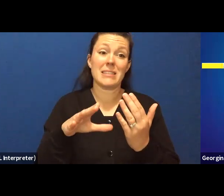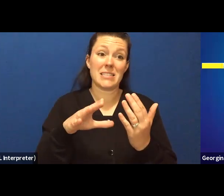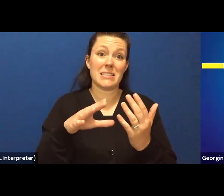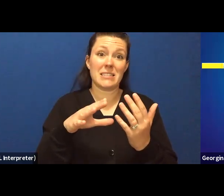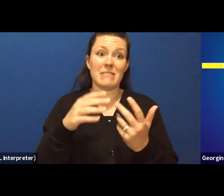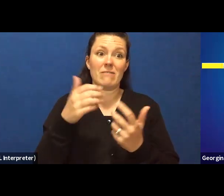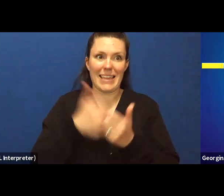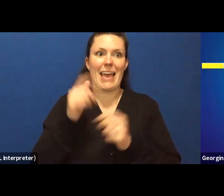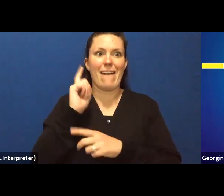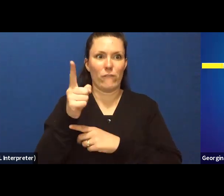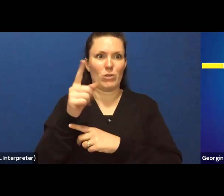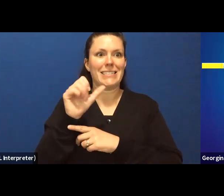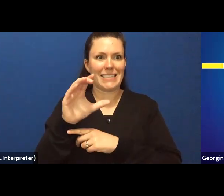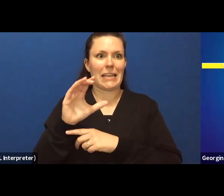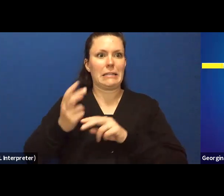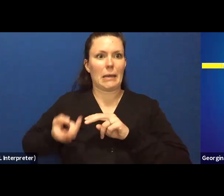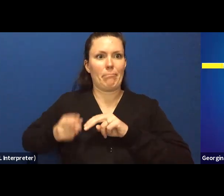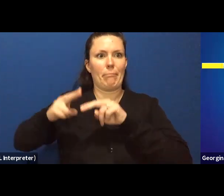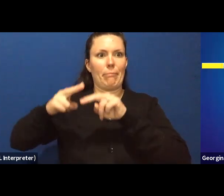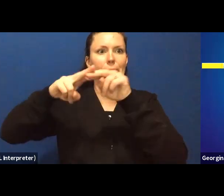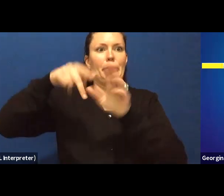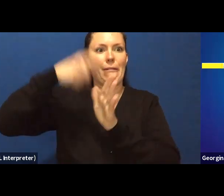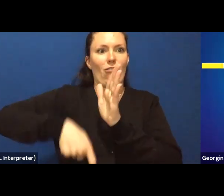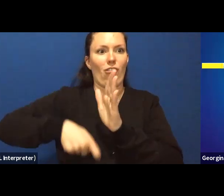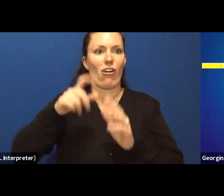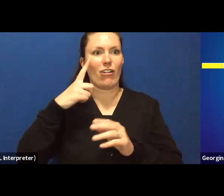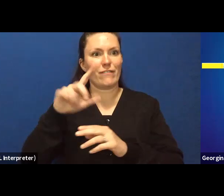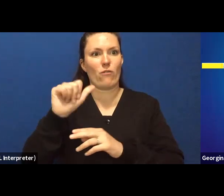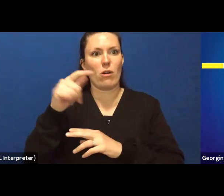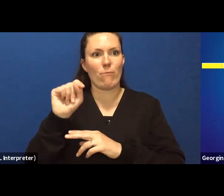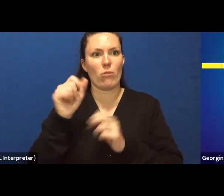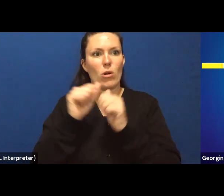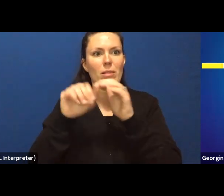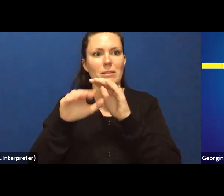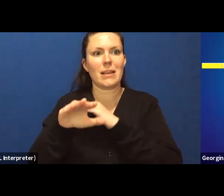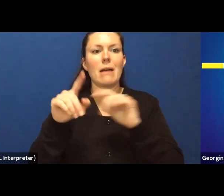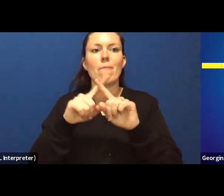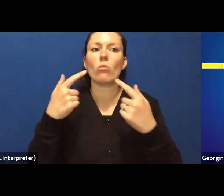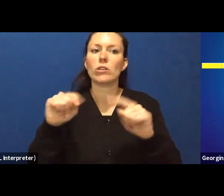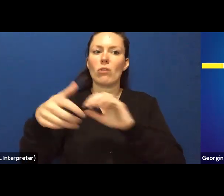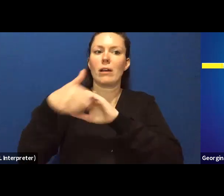pass. But what we have been doing is doing a lot of collaboration with the local,